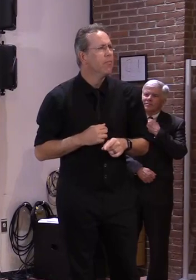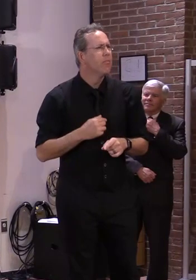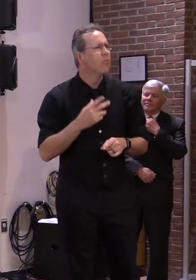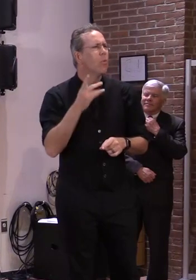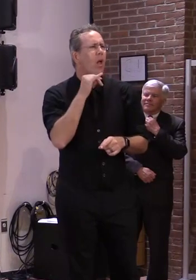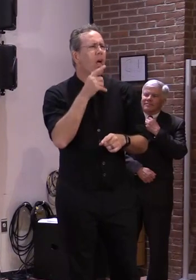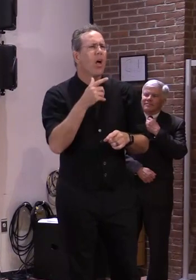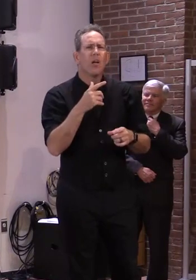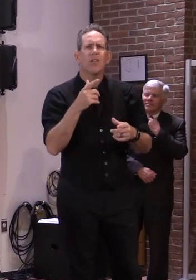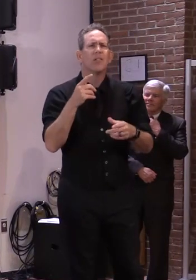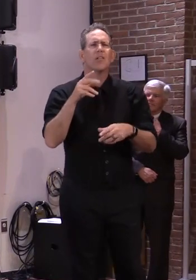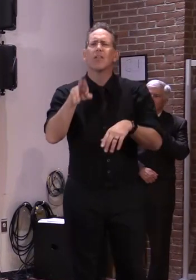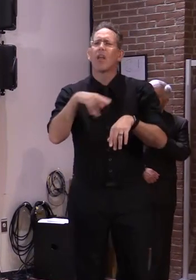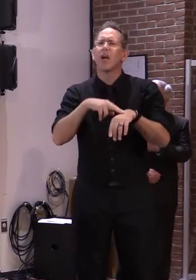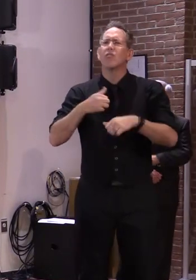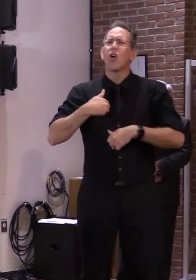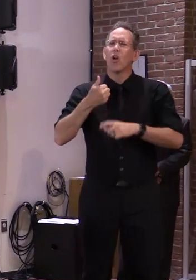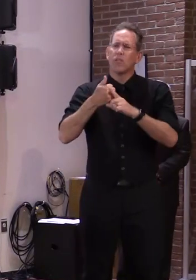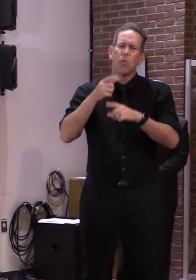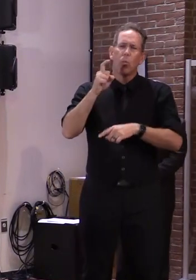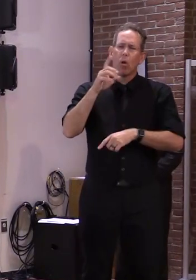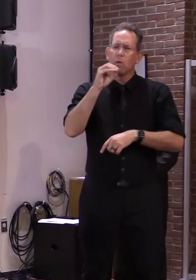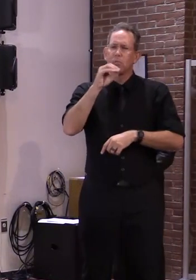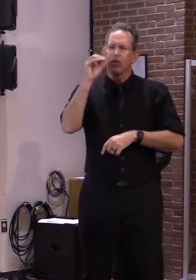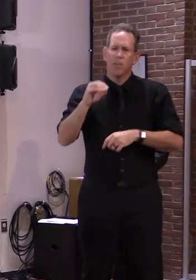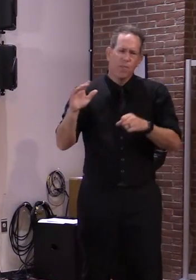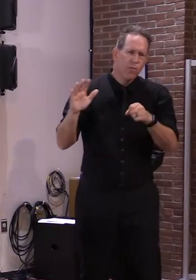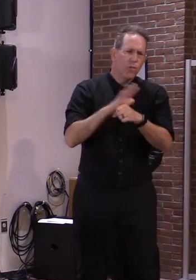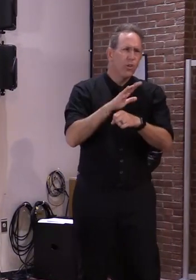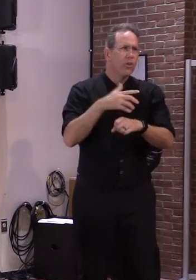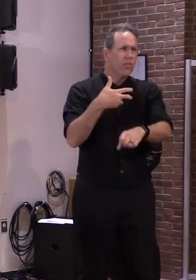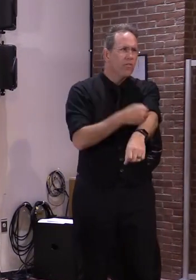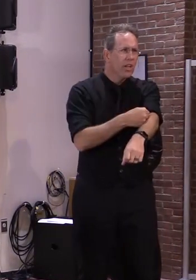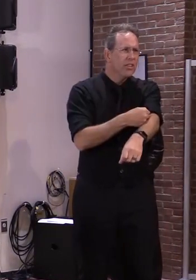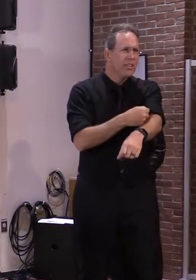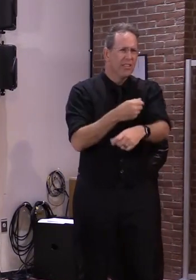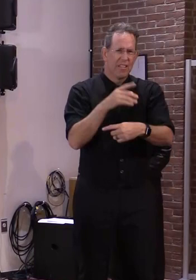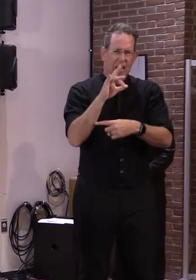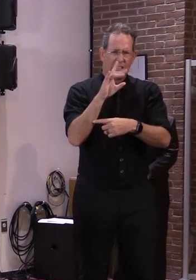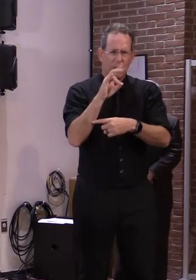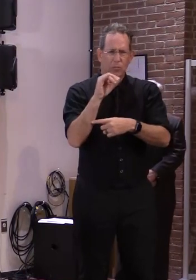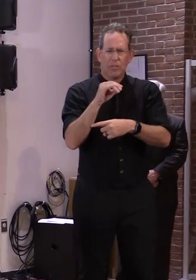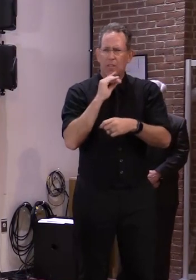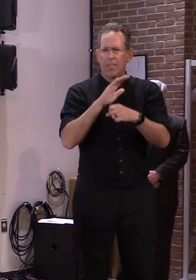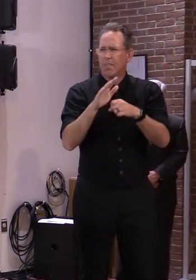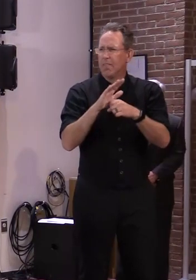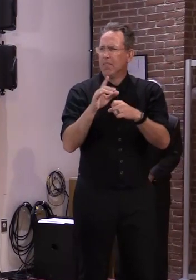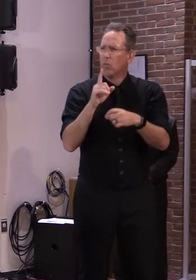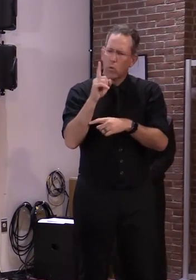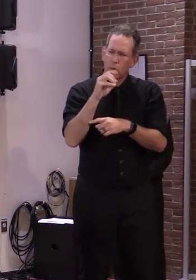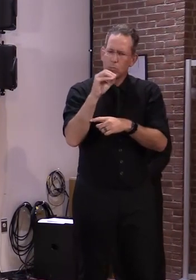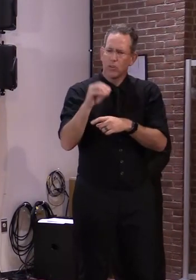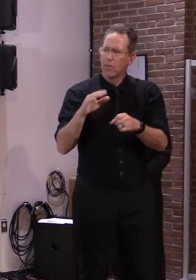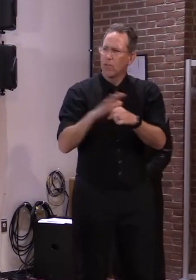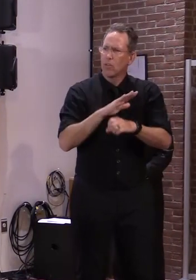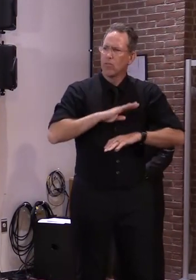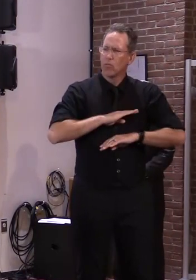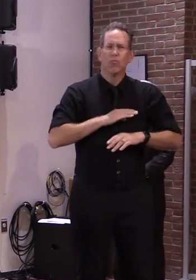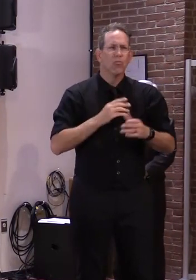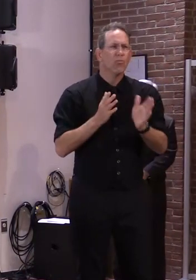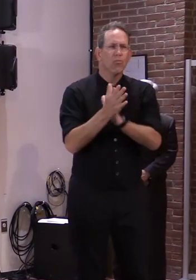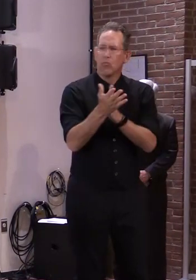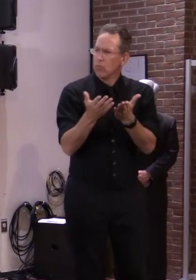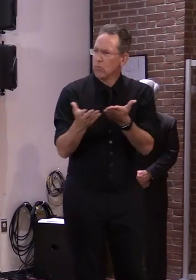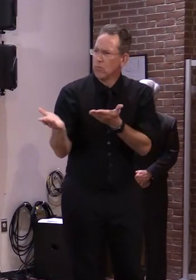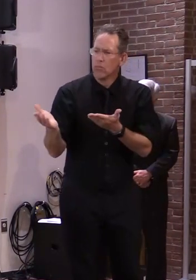100%? Well, I think everyone still has a choice, Tom, as to whether it wasn't required. I think I've heard